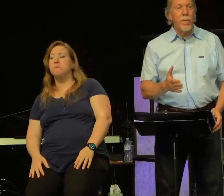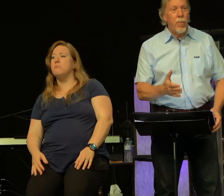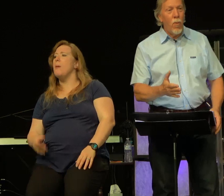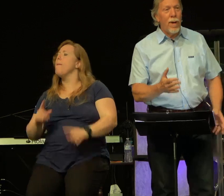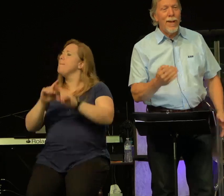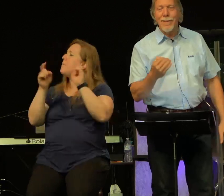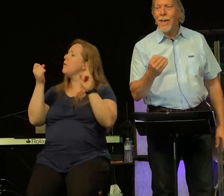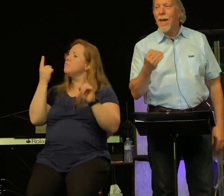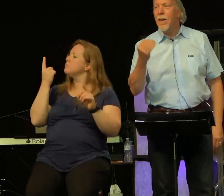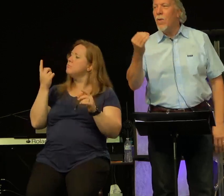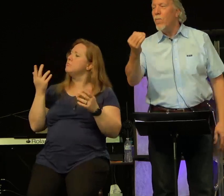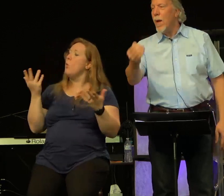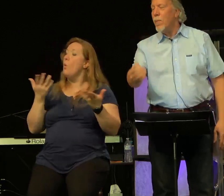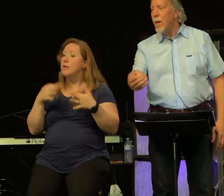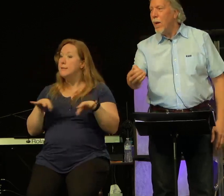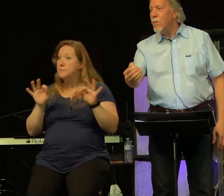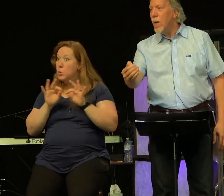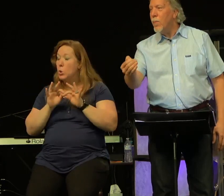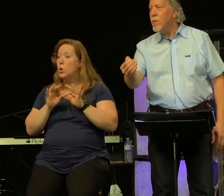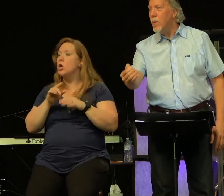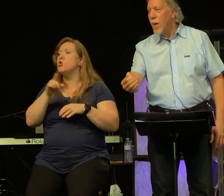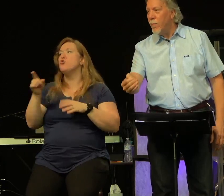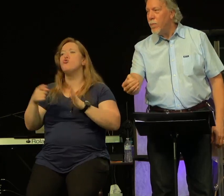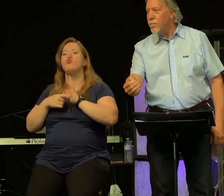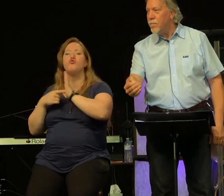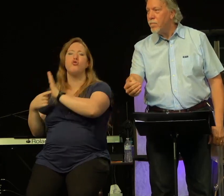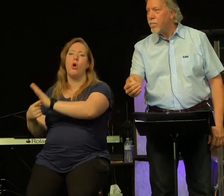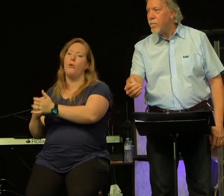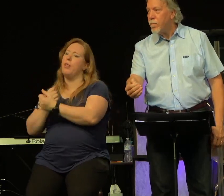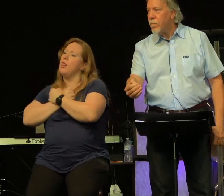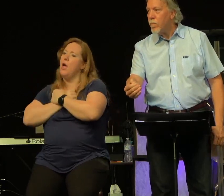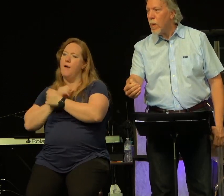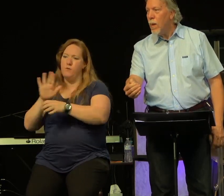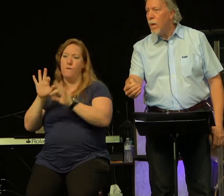What's important is that your family knows how much you love them.